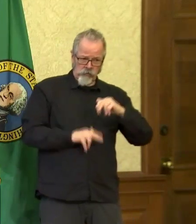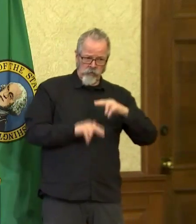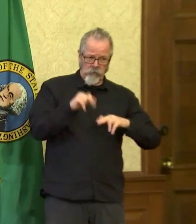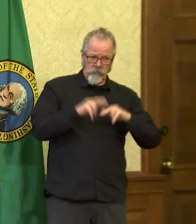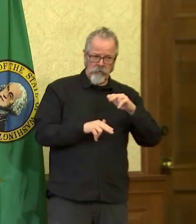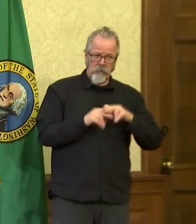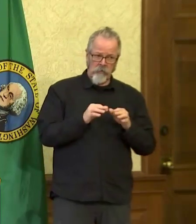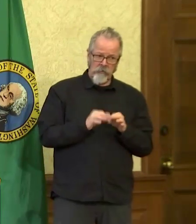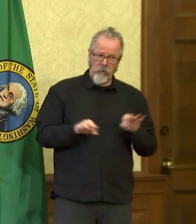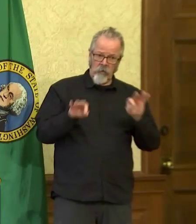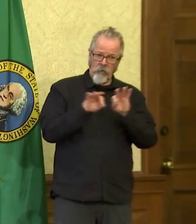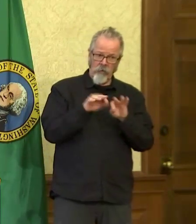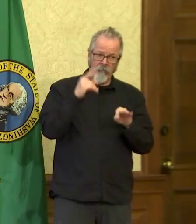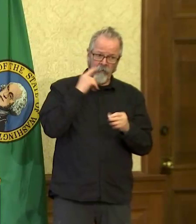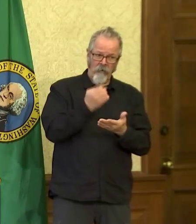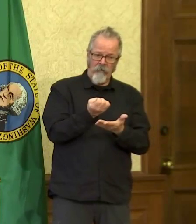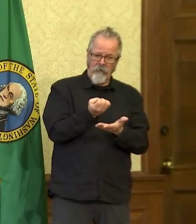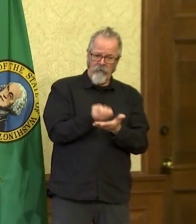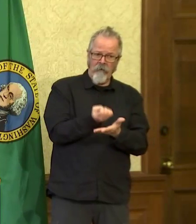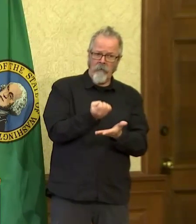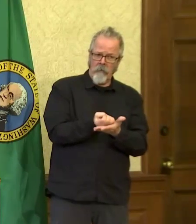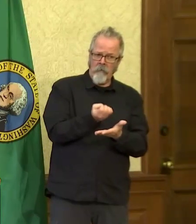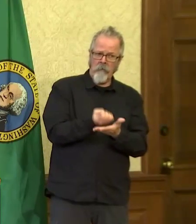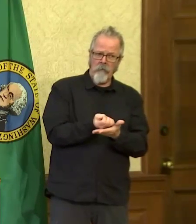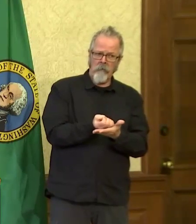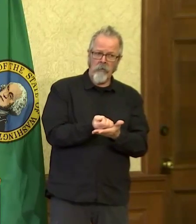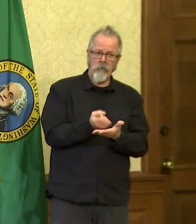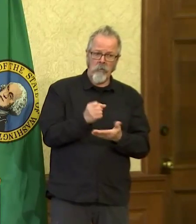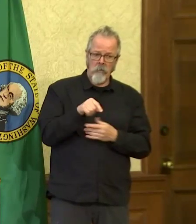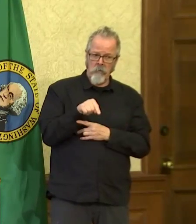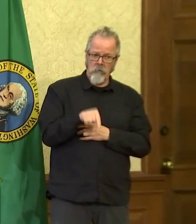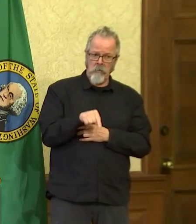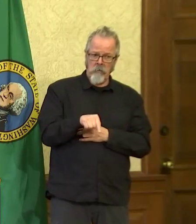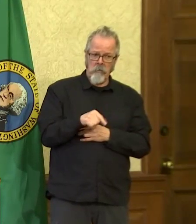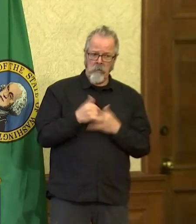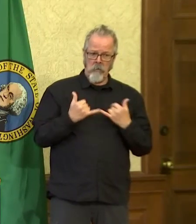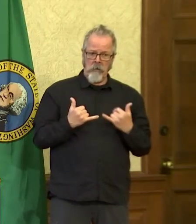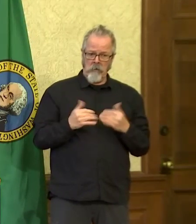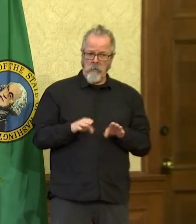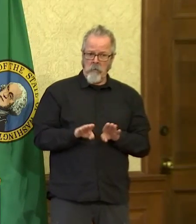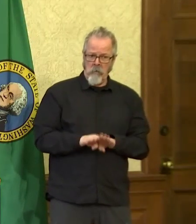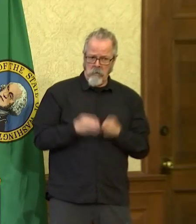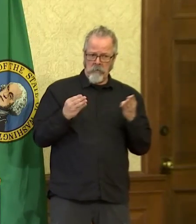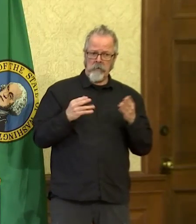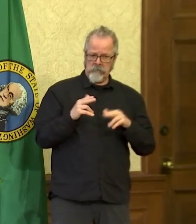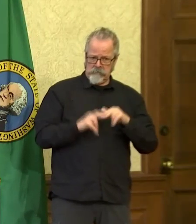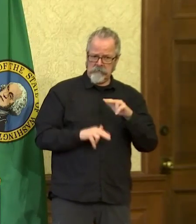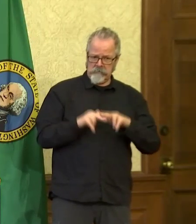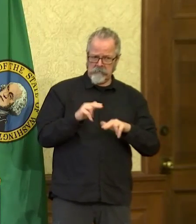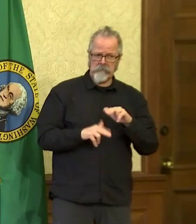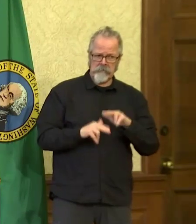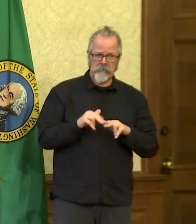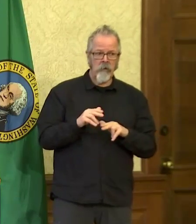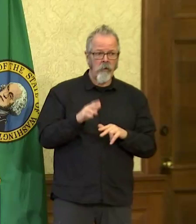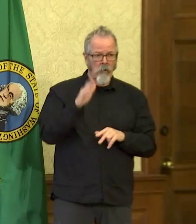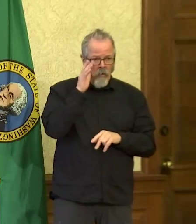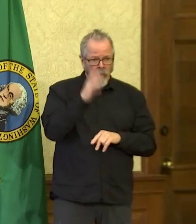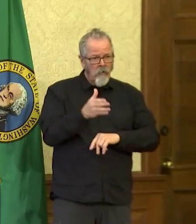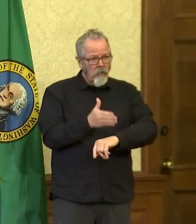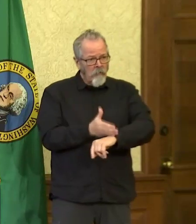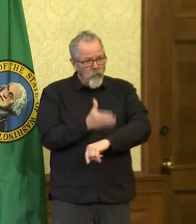realizing the economic ramifications of everything we do. When I've made some decisions, and frankly, there's been a lot of hard